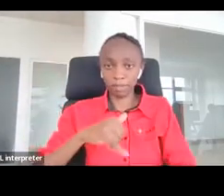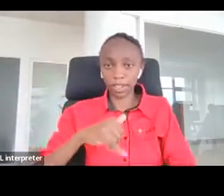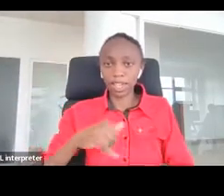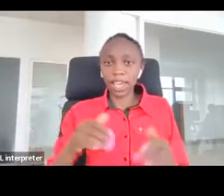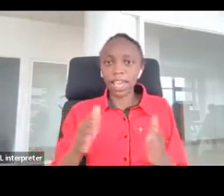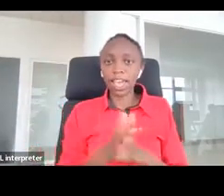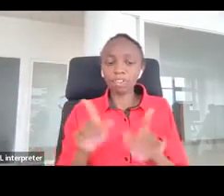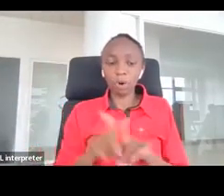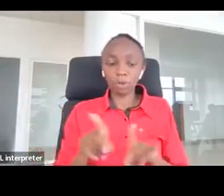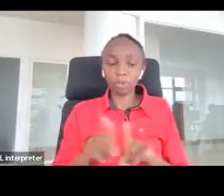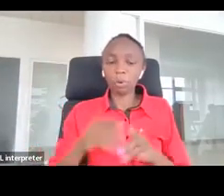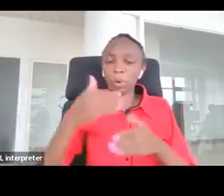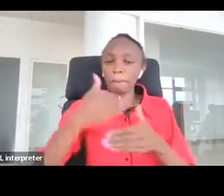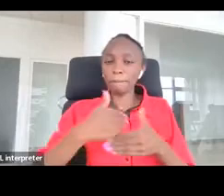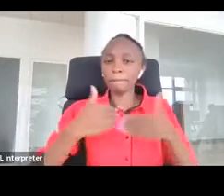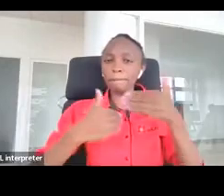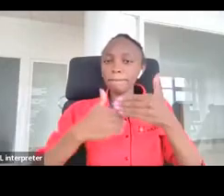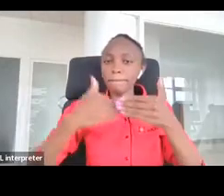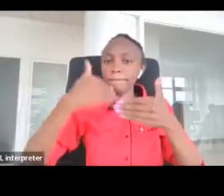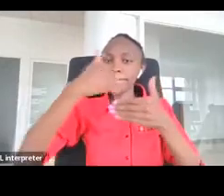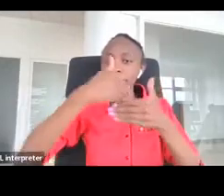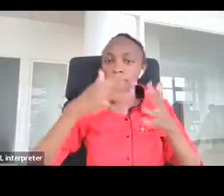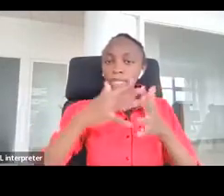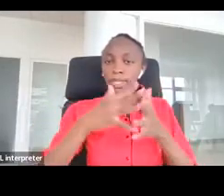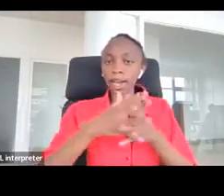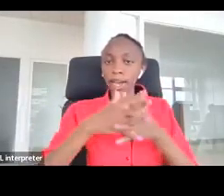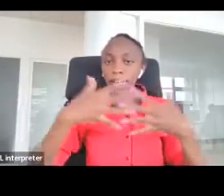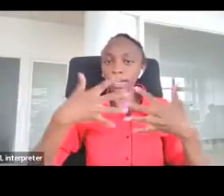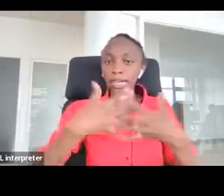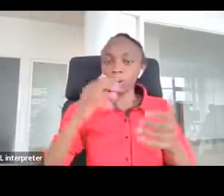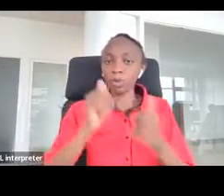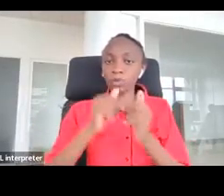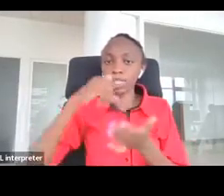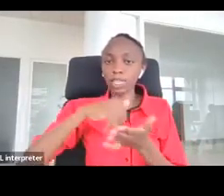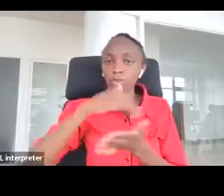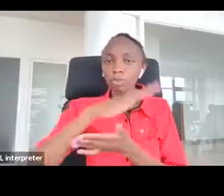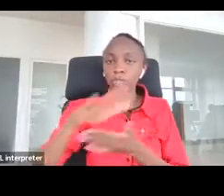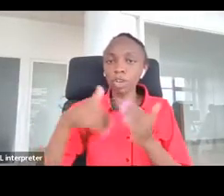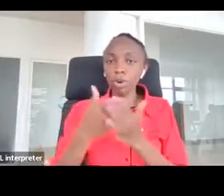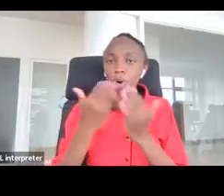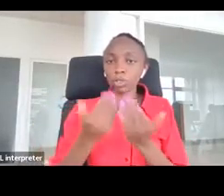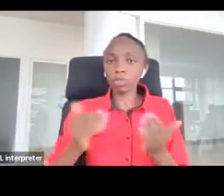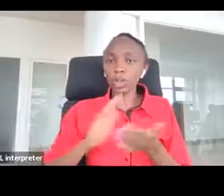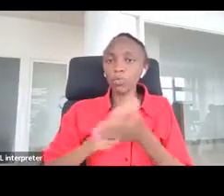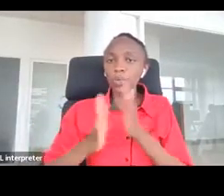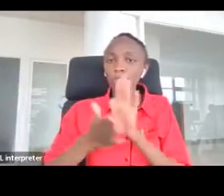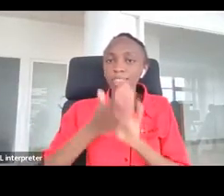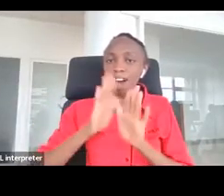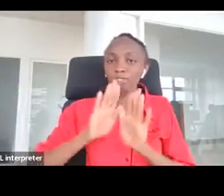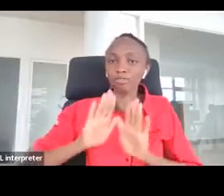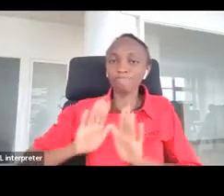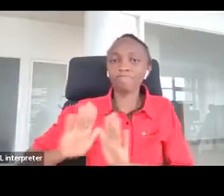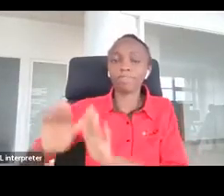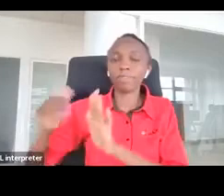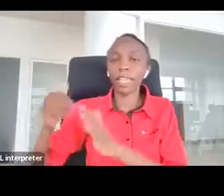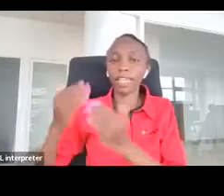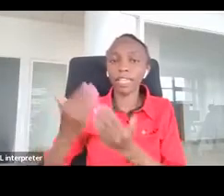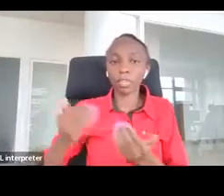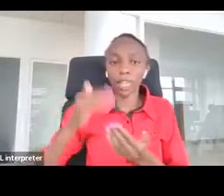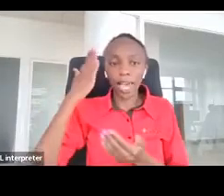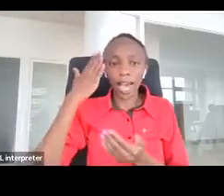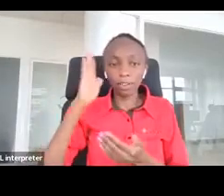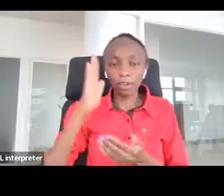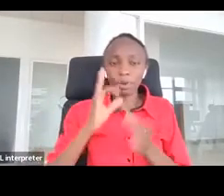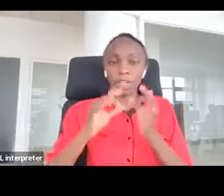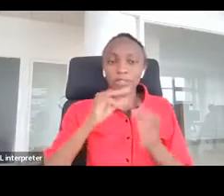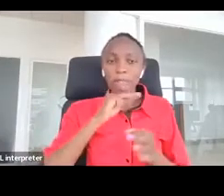this network that includes all children and doesn't leave anybody behind. I mean, I don't know, Michael, in your comments, did